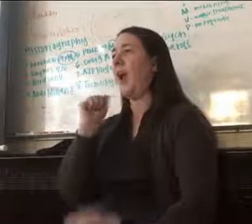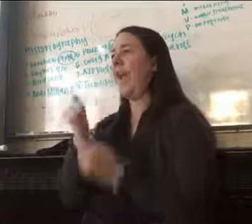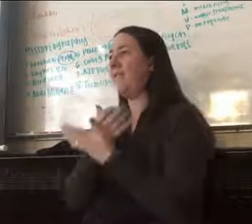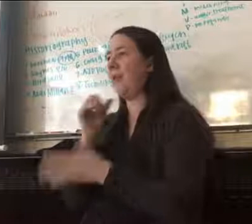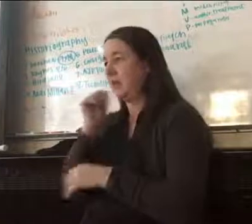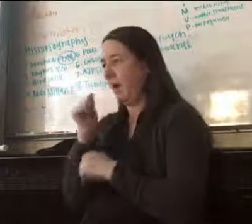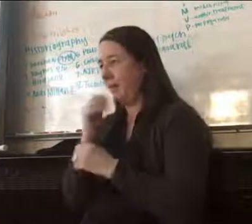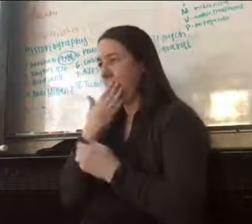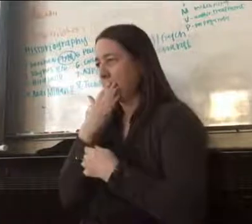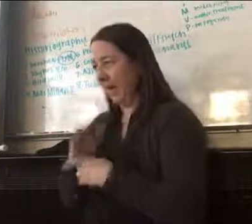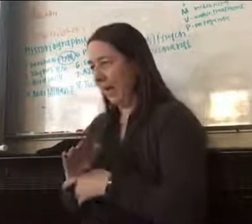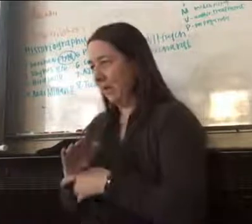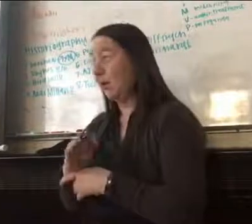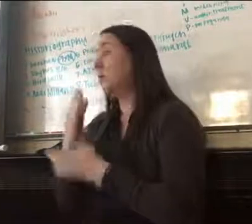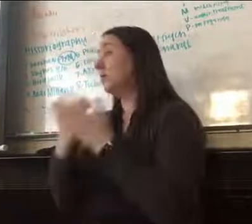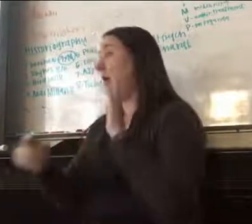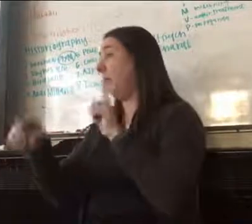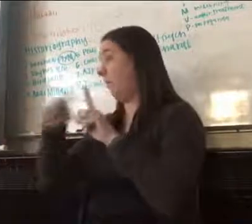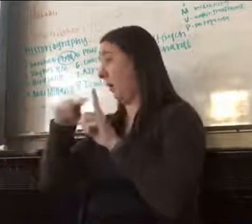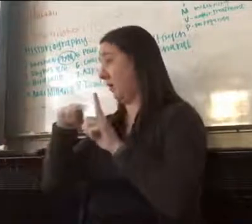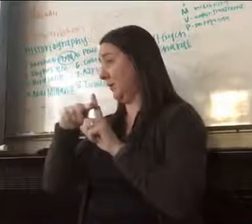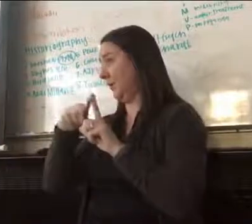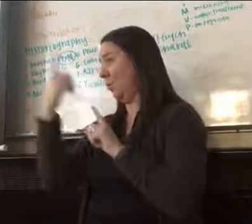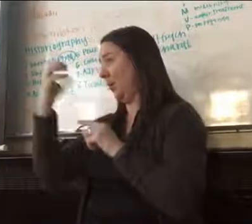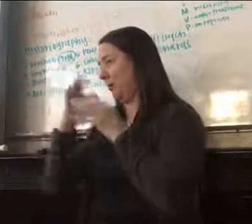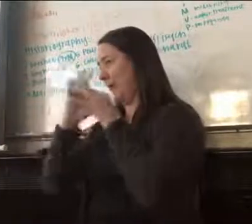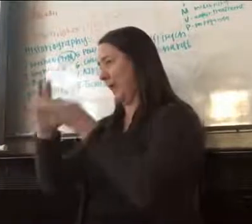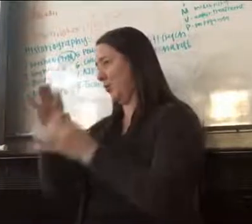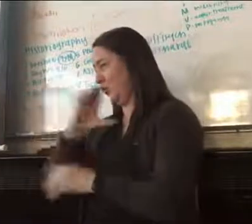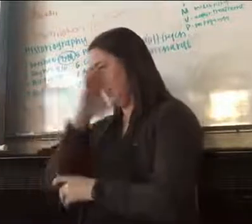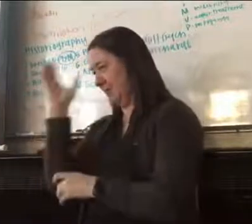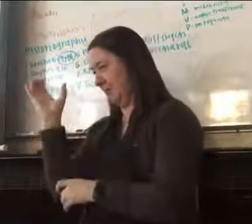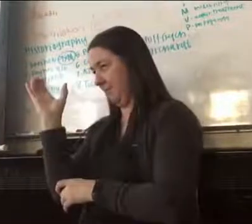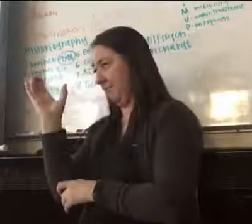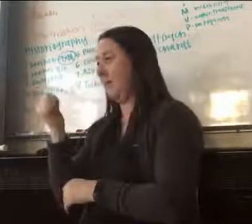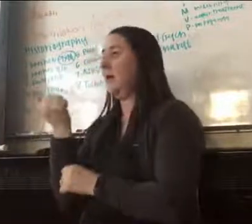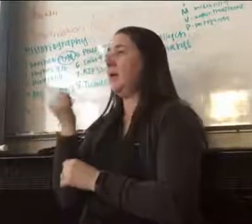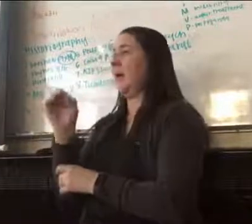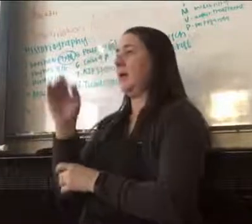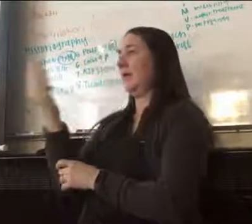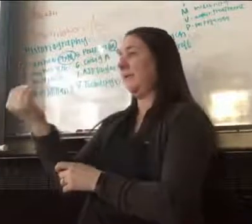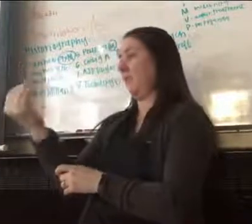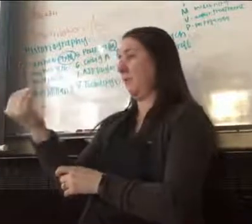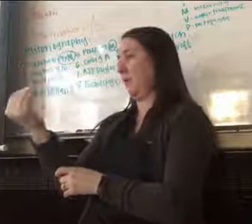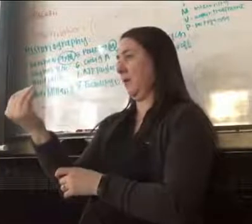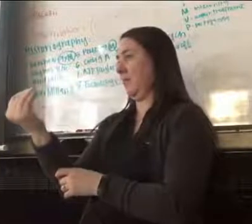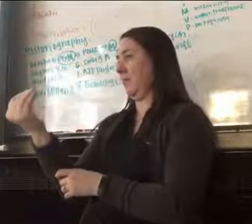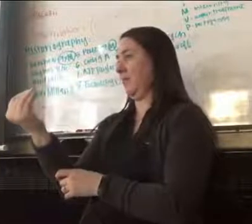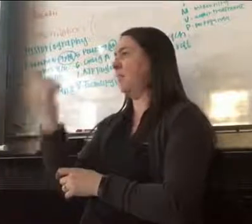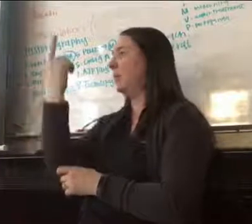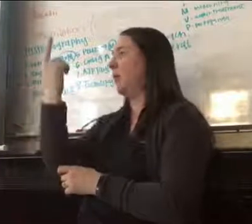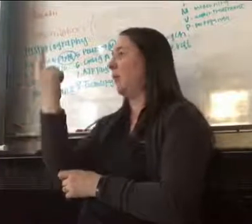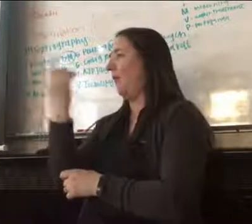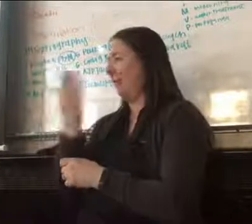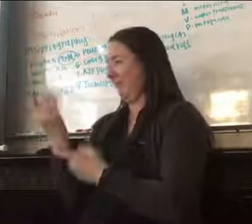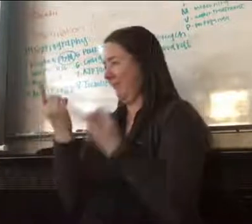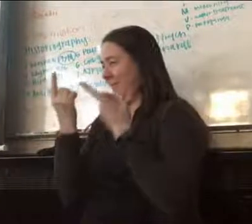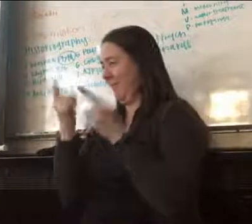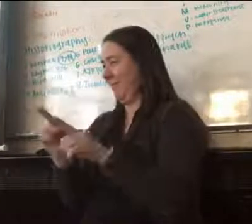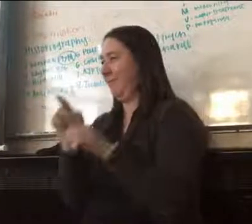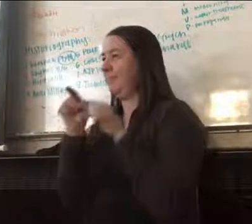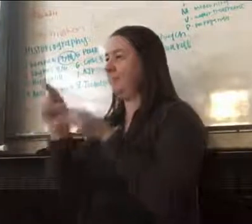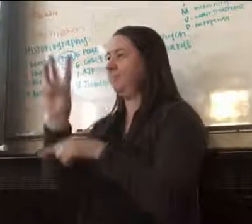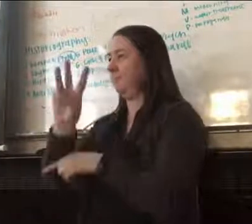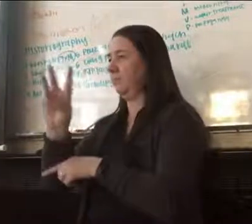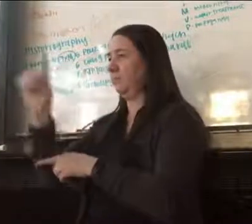there is some positives, and one of them has to do with Christmas. So in 1914, an event is going to happen during World